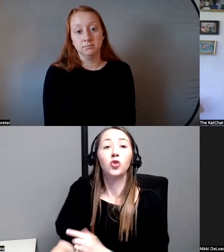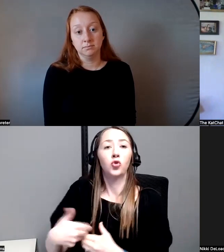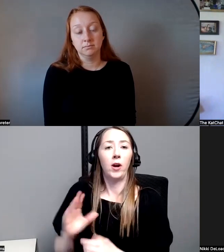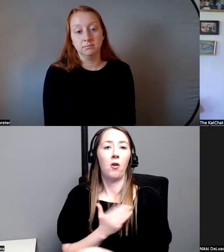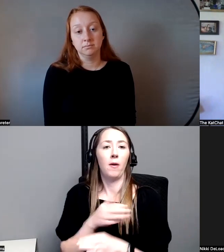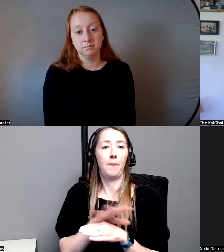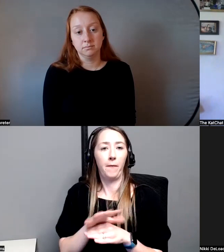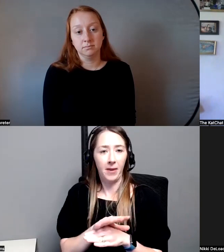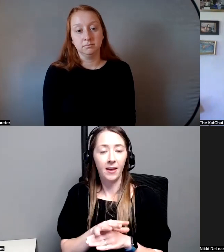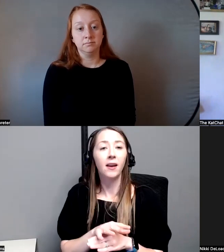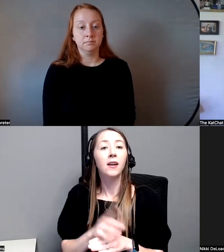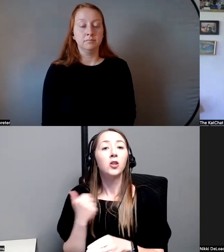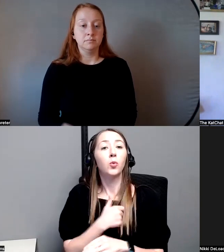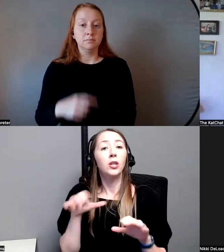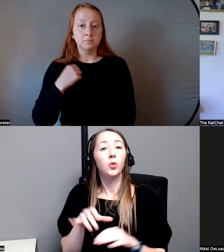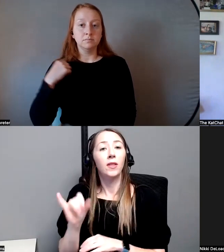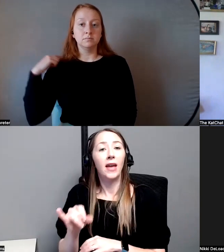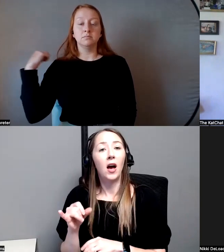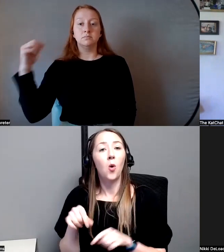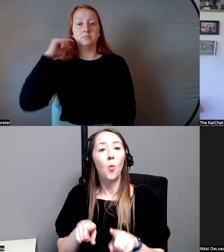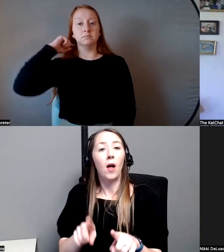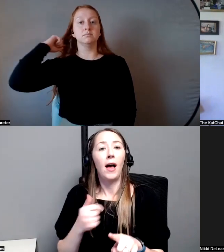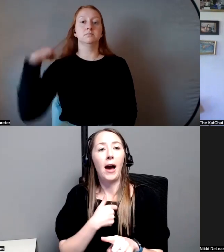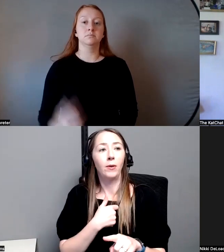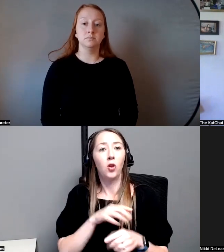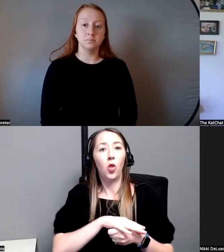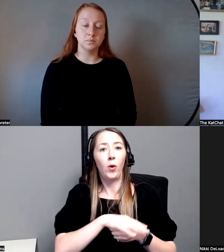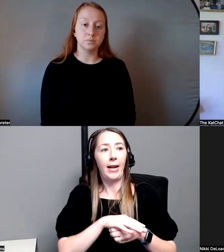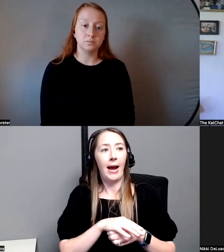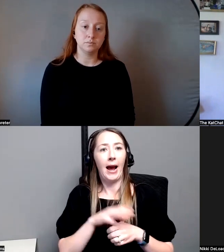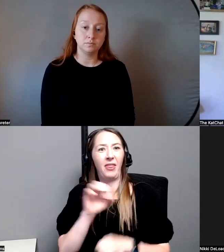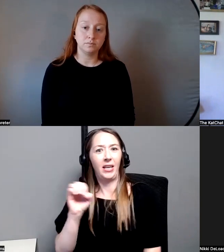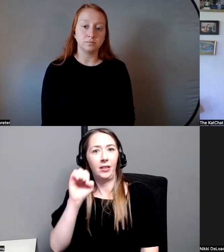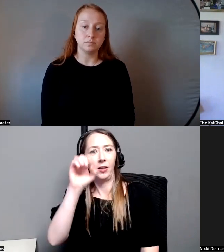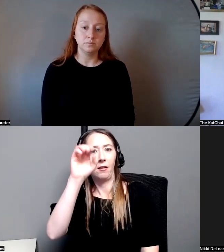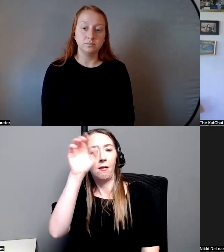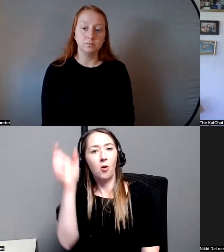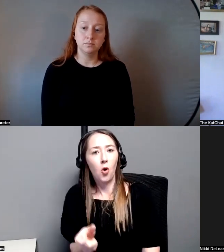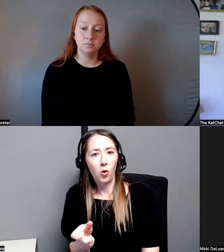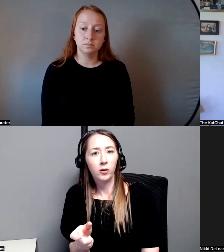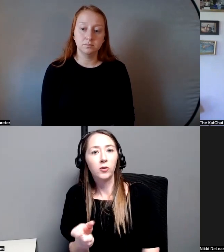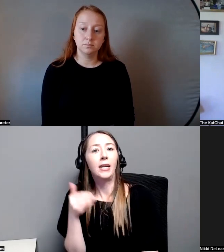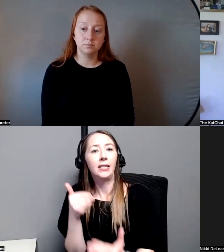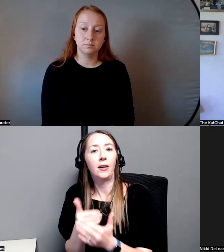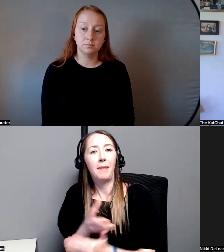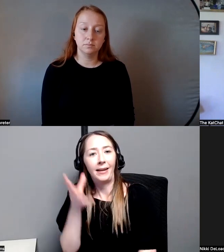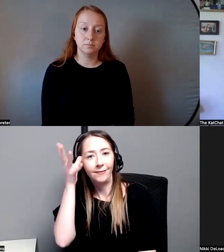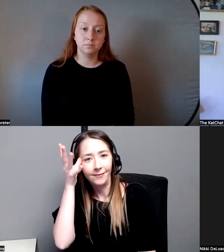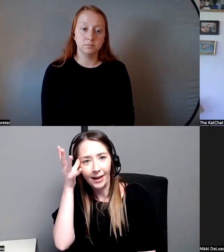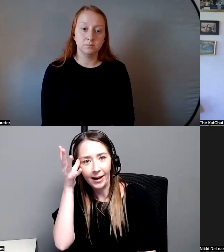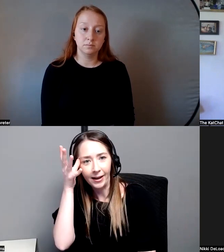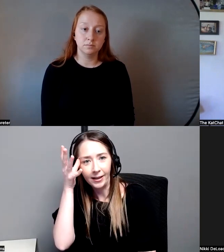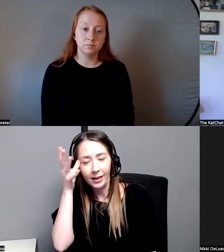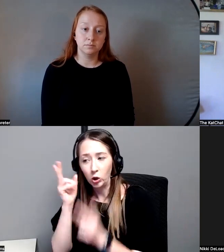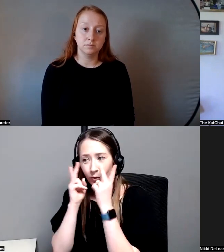so we were doing all of that while I was on the East Coast so that I could be as near to my dad to be able to